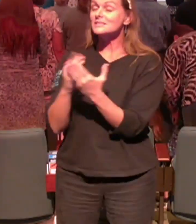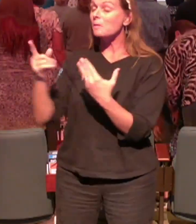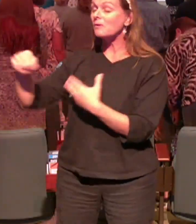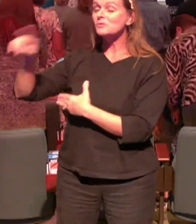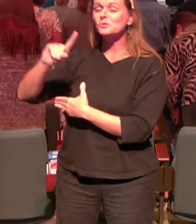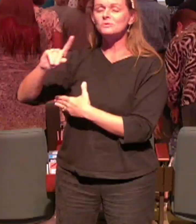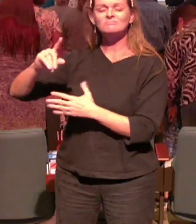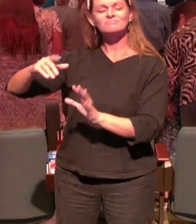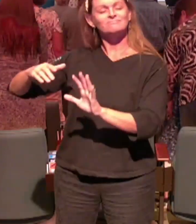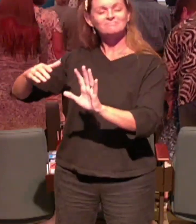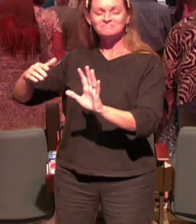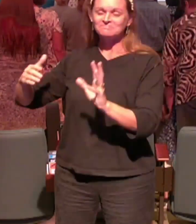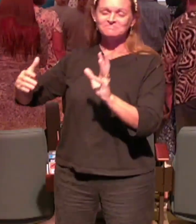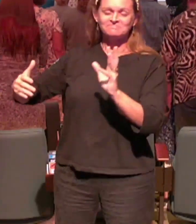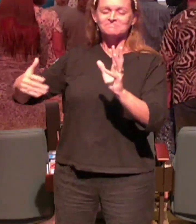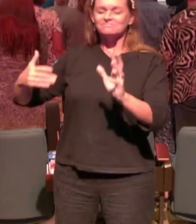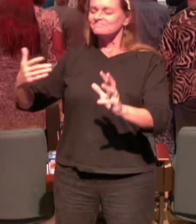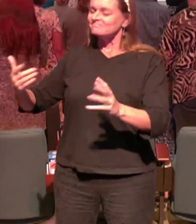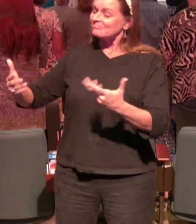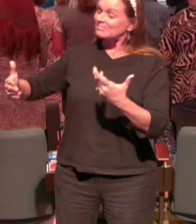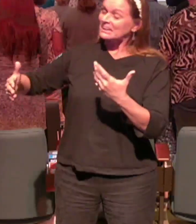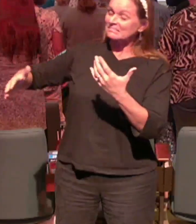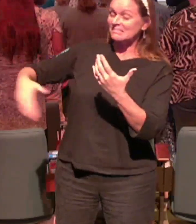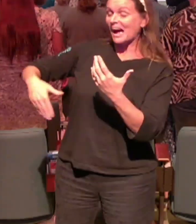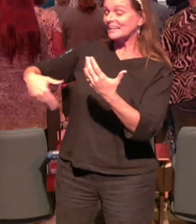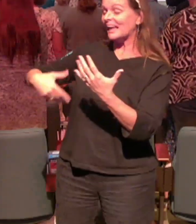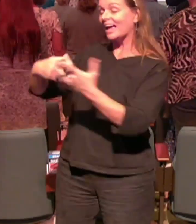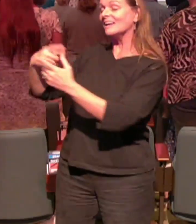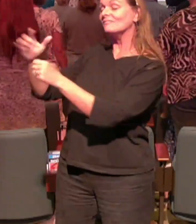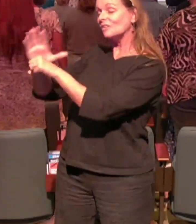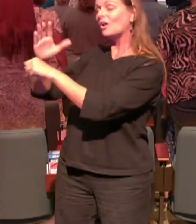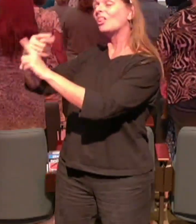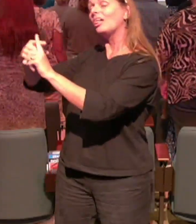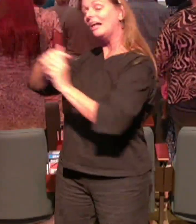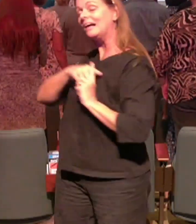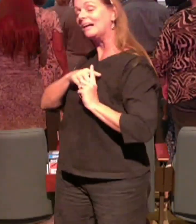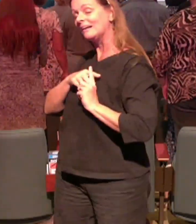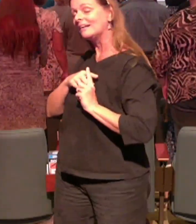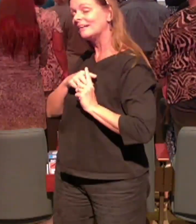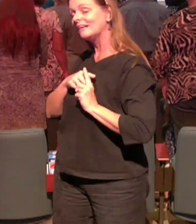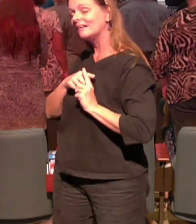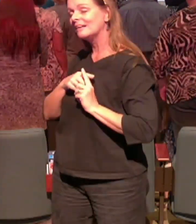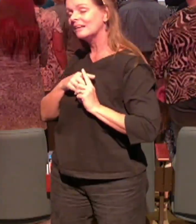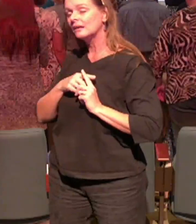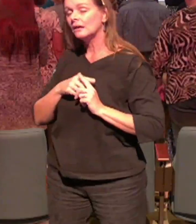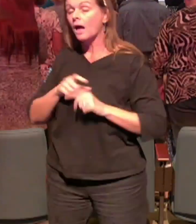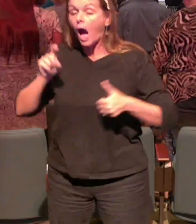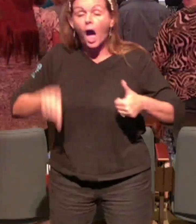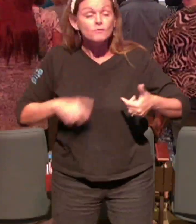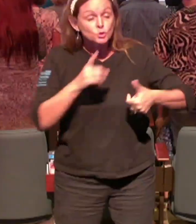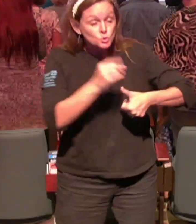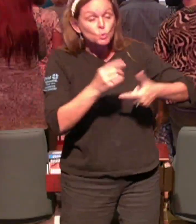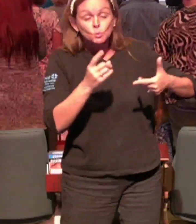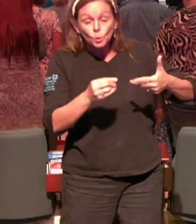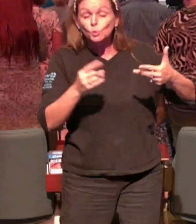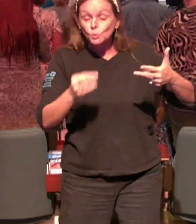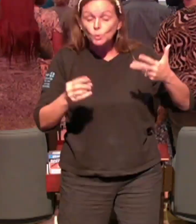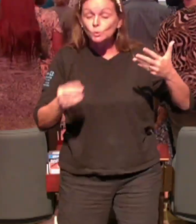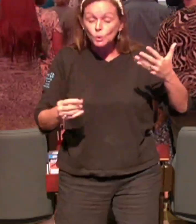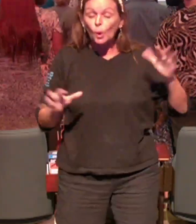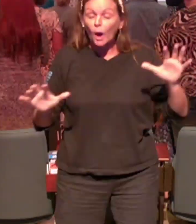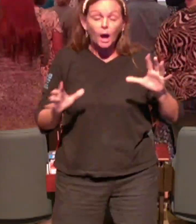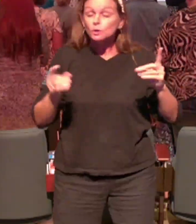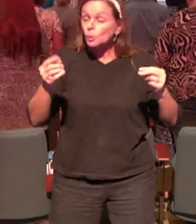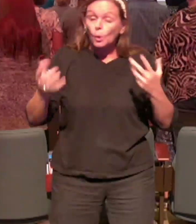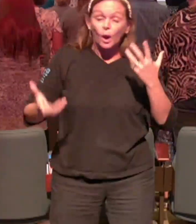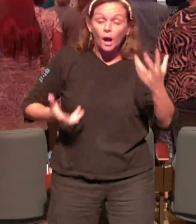to wash over me. Maybe you've been trying to earn his acceptance and earn his love. And let me tell you, friend, there's nothing that you can do to earn it. You just have to